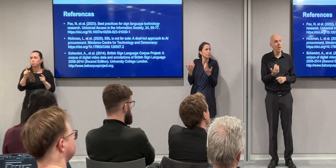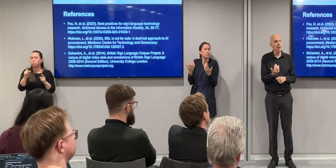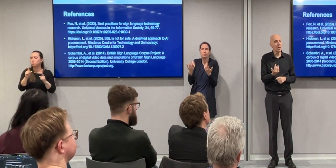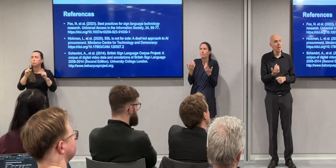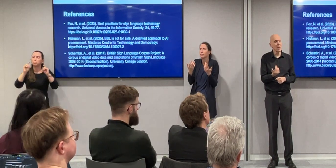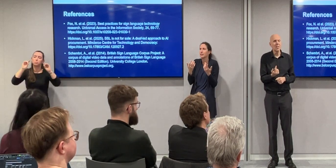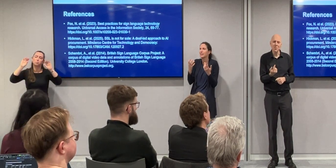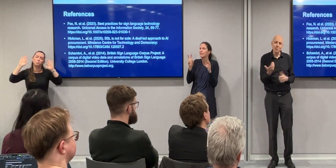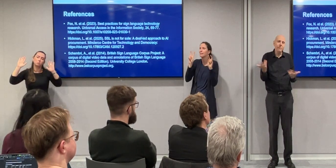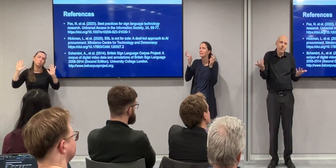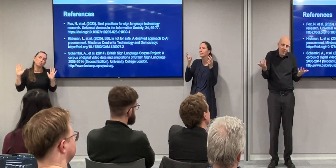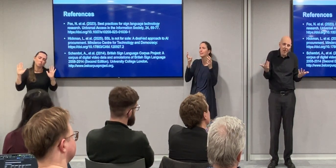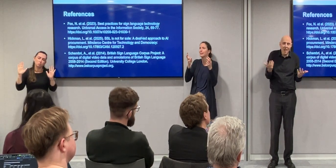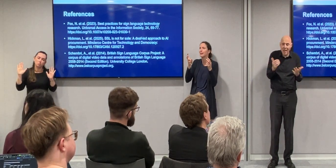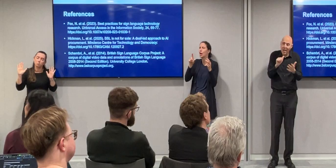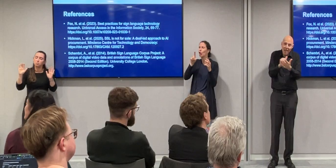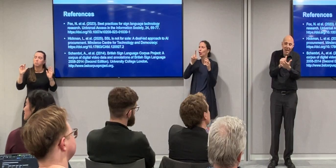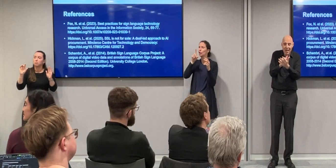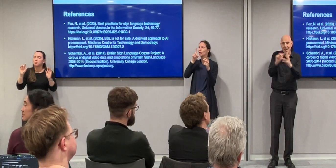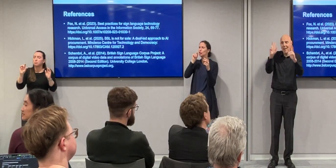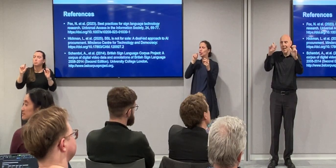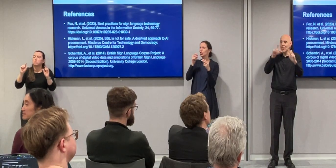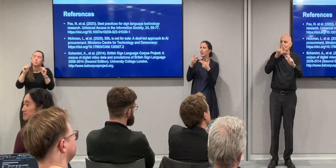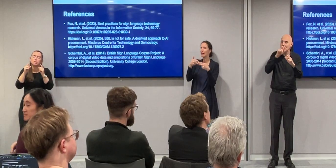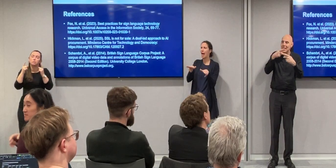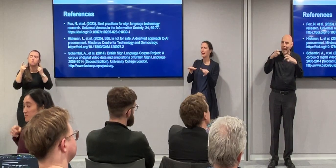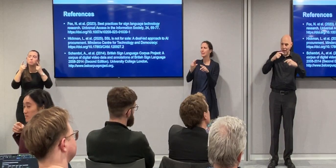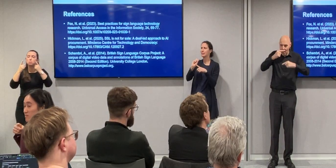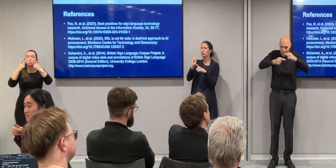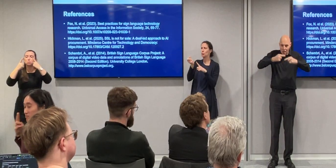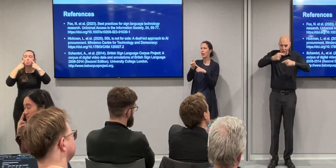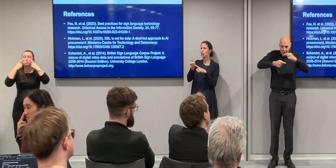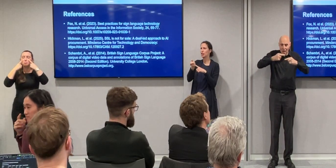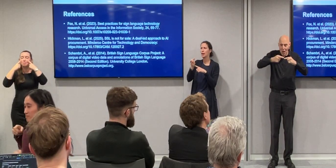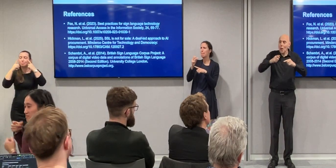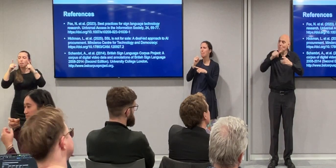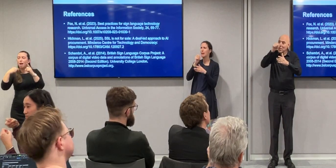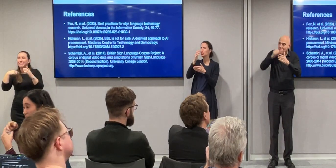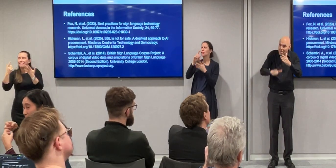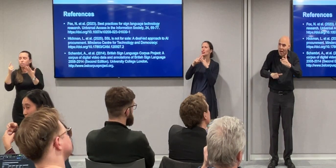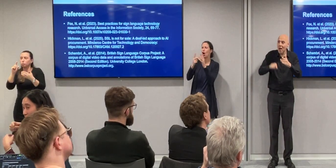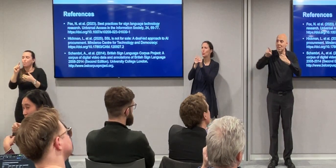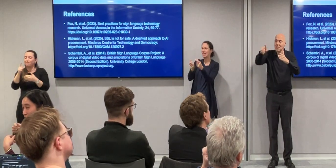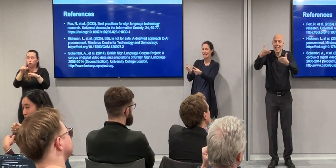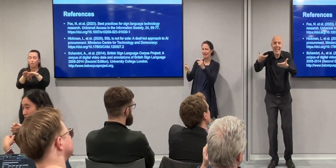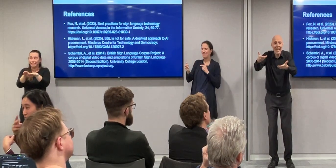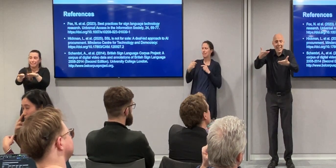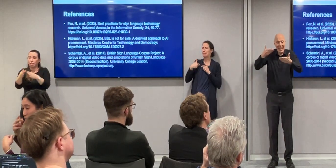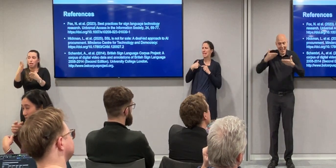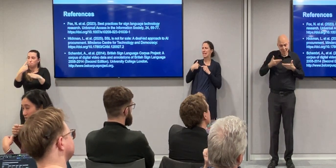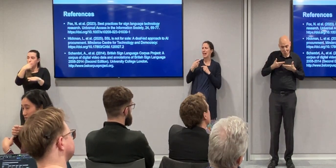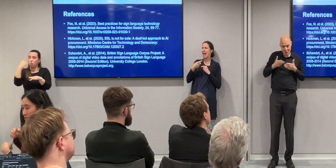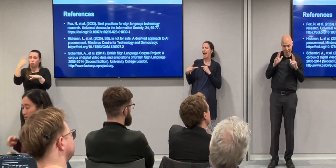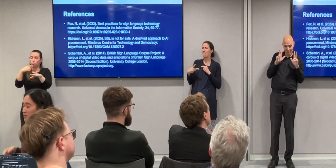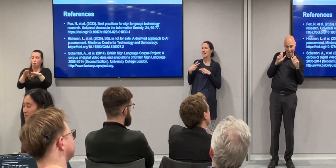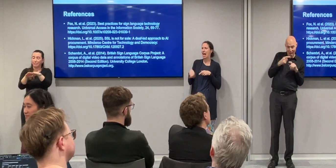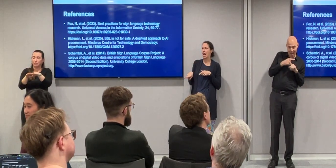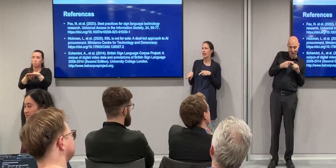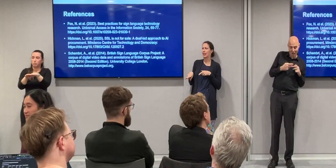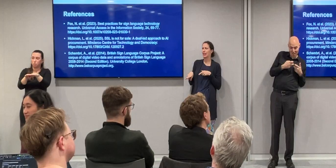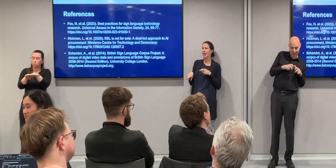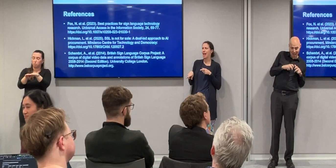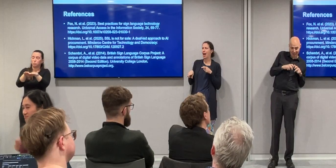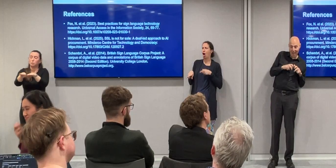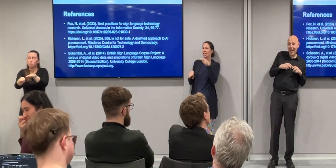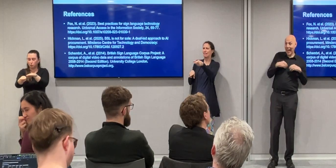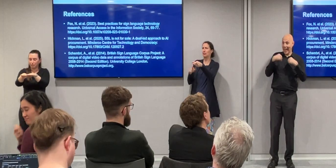it's chicken and an egg to an extent, but maybe just start with giving me half an egg. And then we can maybe get to half a chicken, and then we can get to 3/4 of an